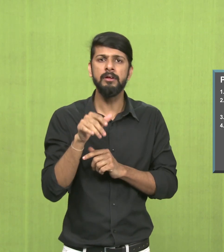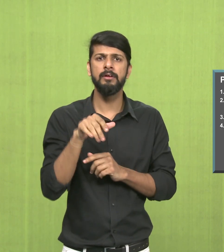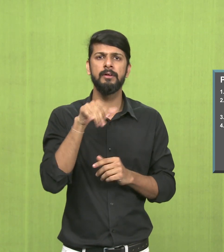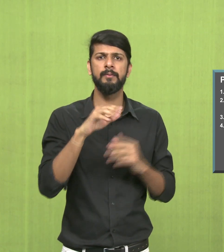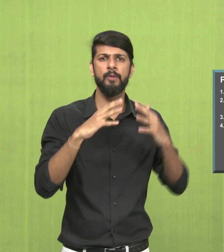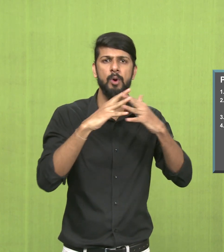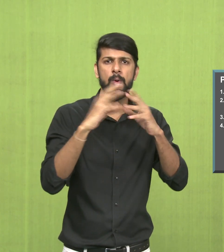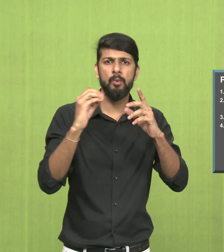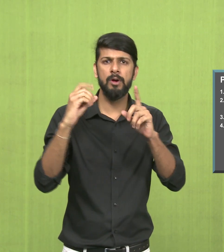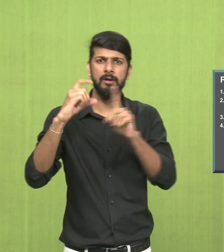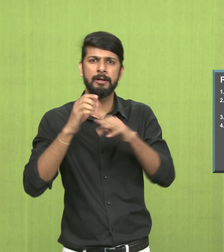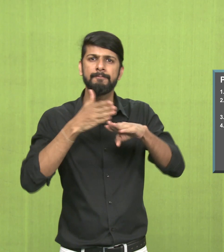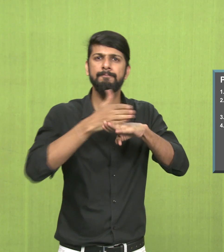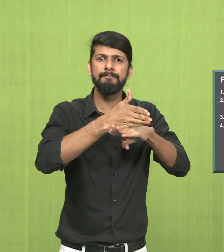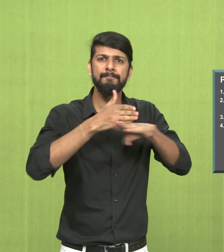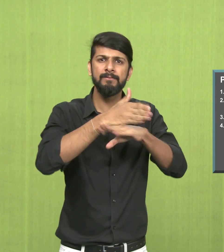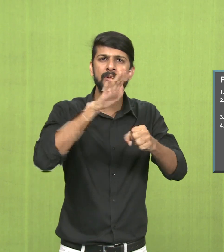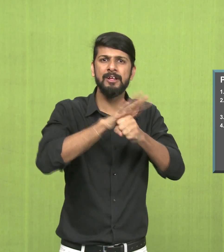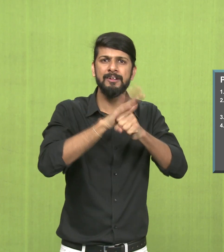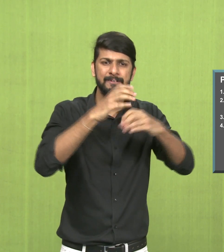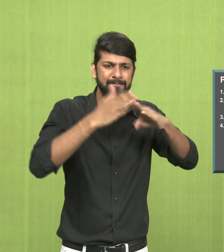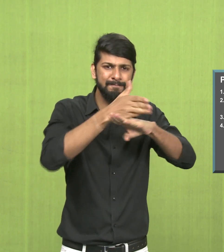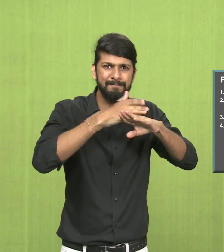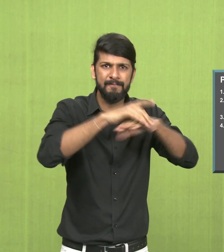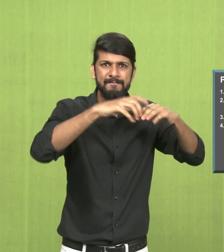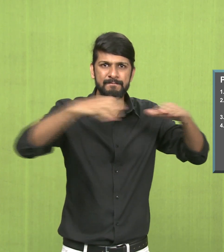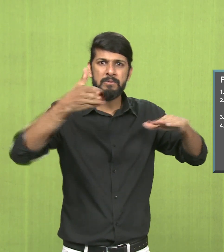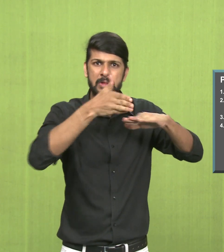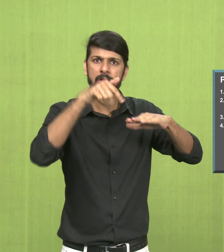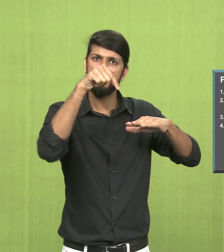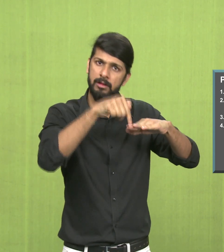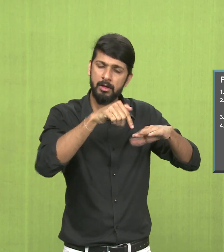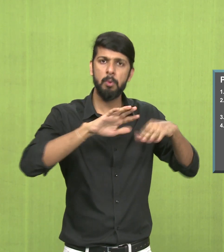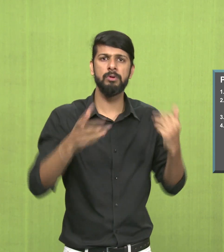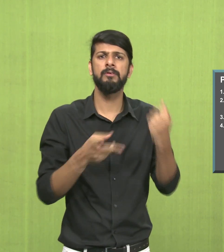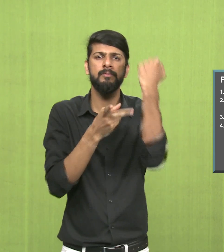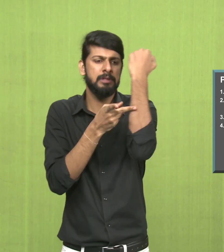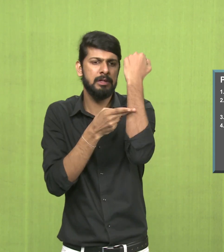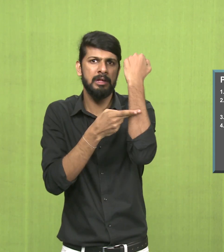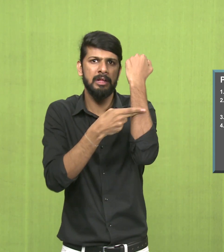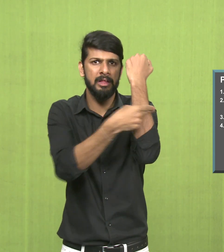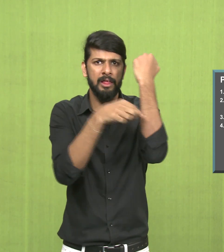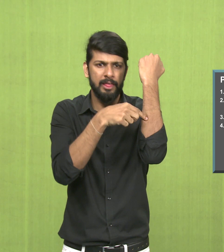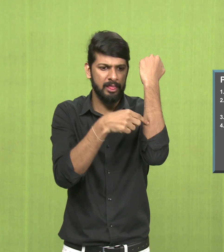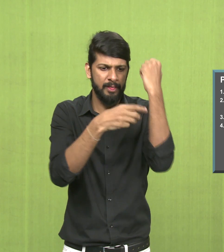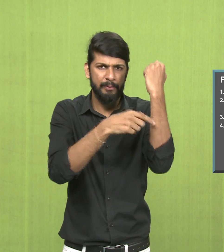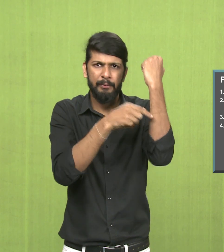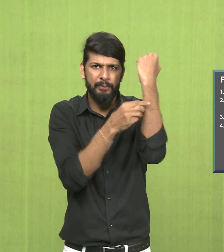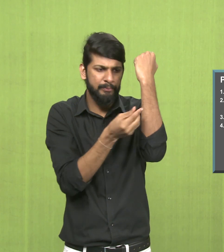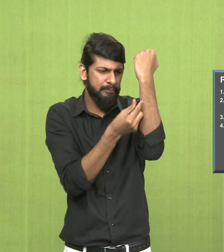Blocks can be made of various materials. So, we have wood blocks, rubber blocks, for example, lino